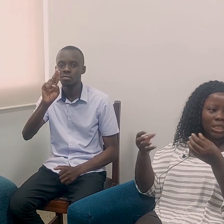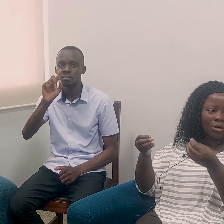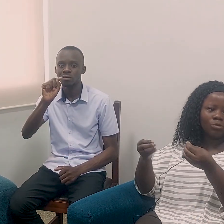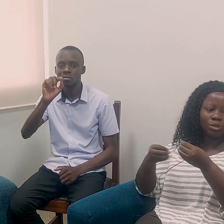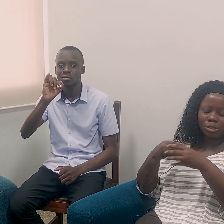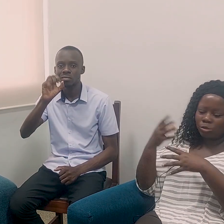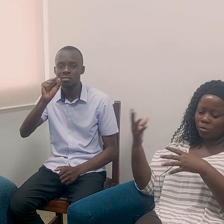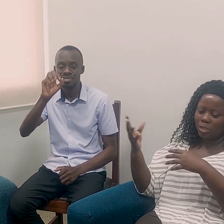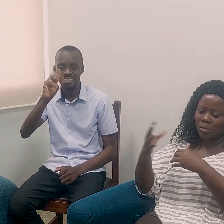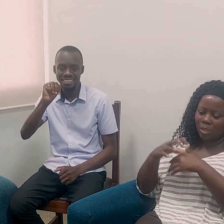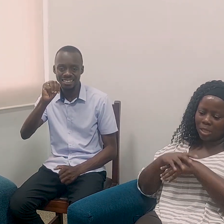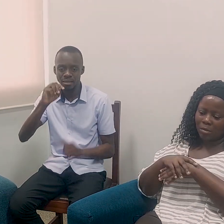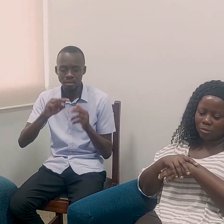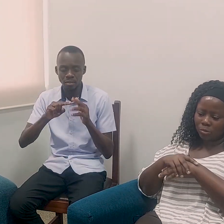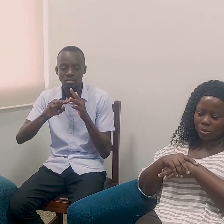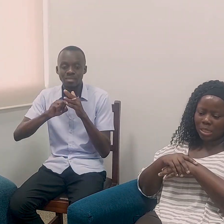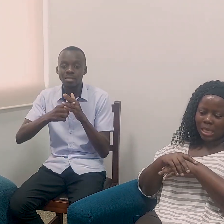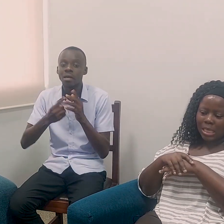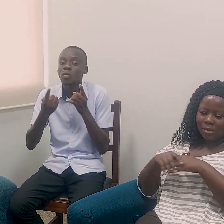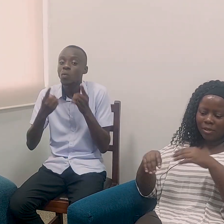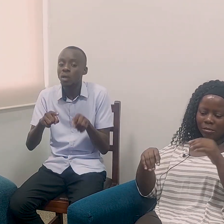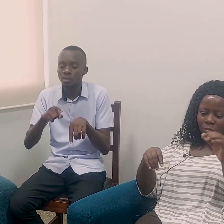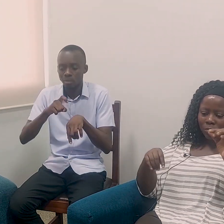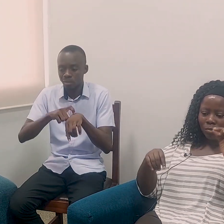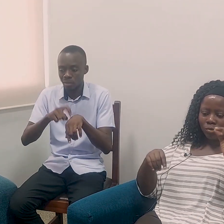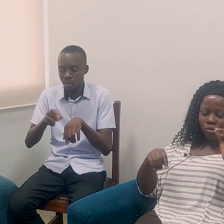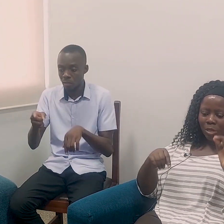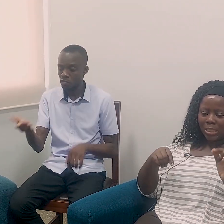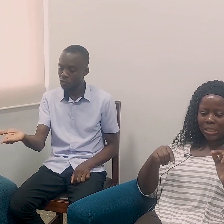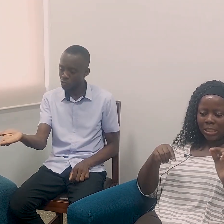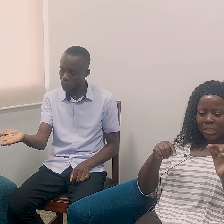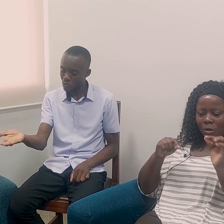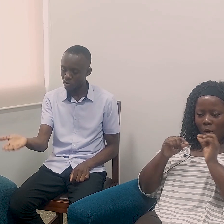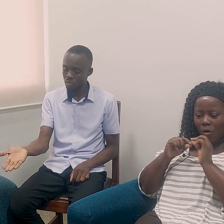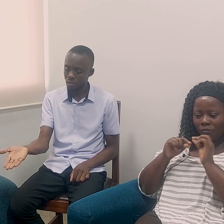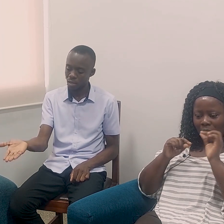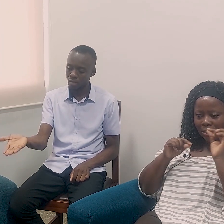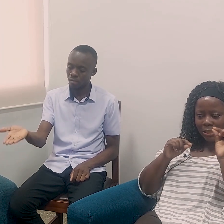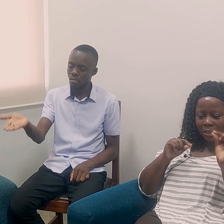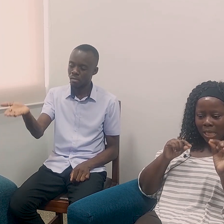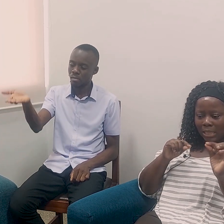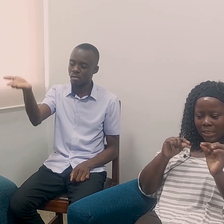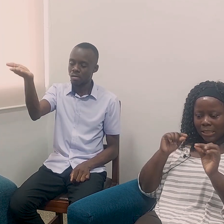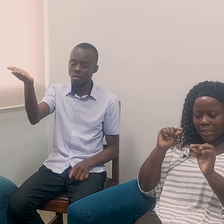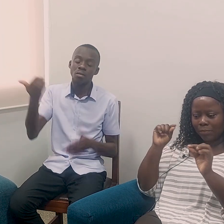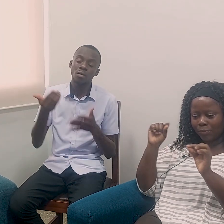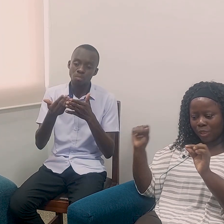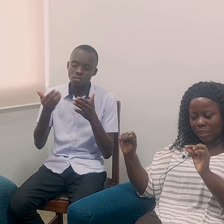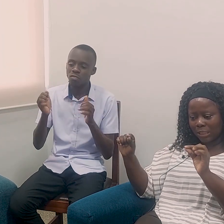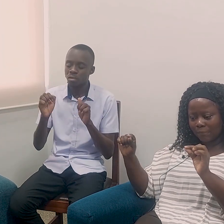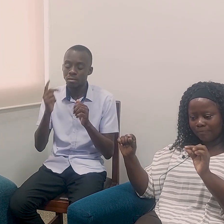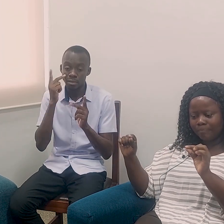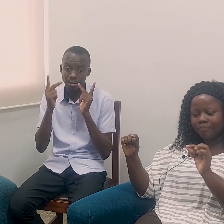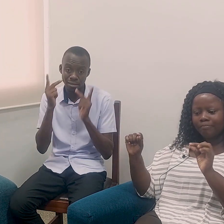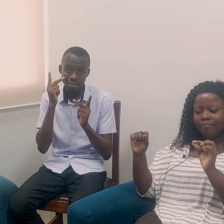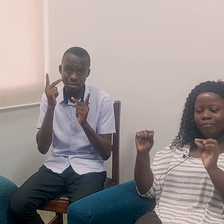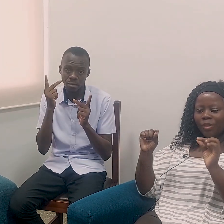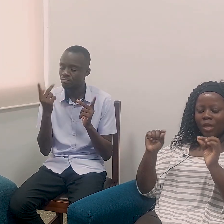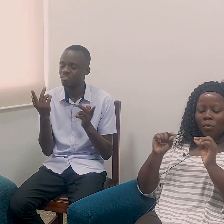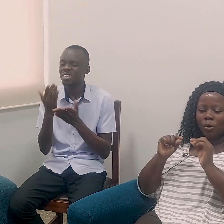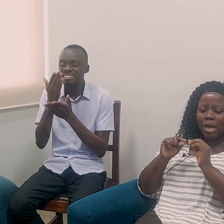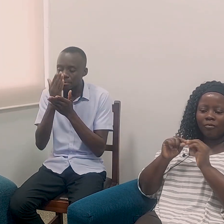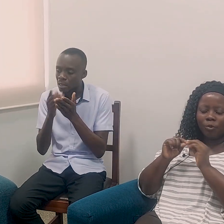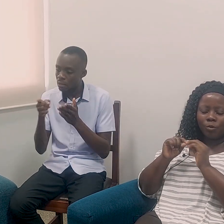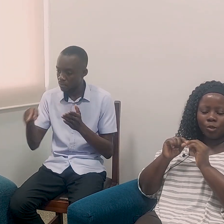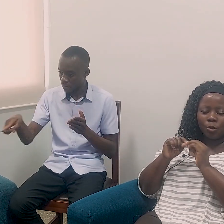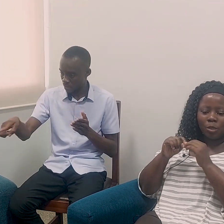from childhood till you become an adult. Even traces of anxiety, depression.